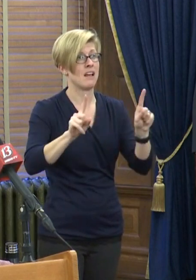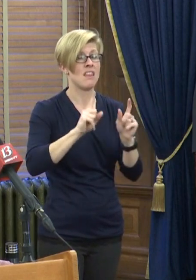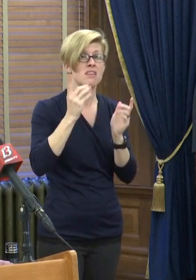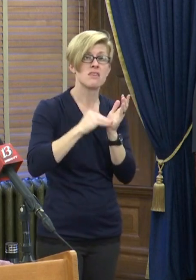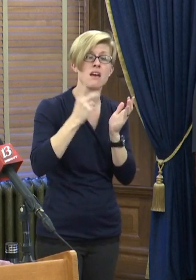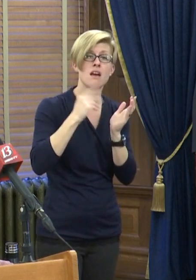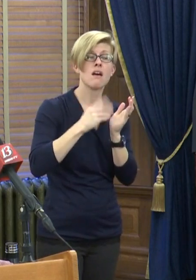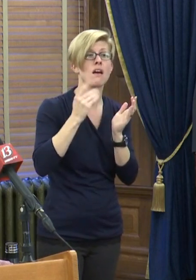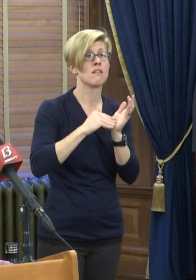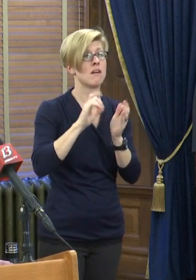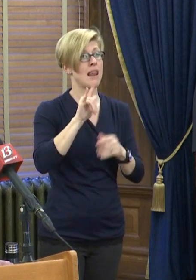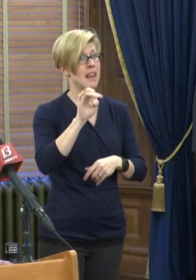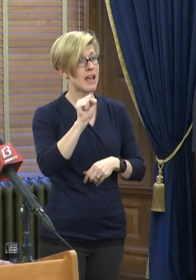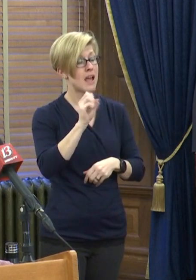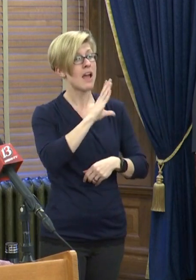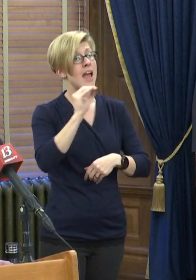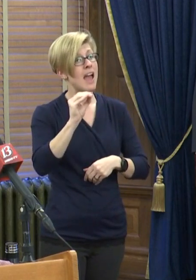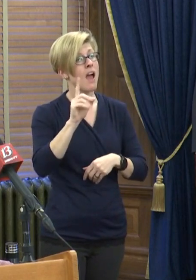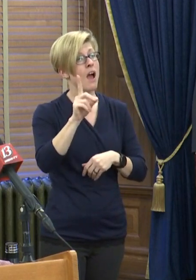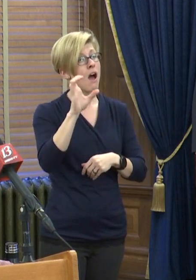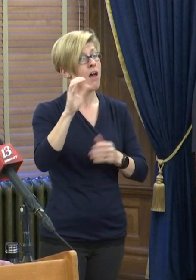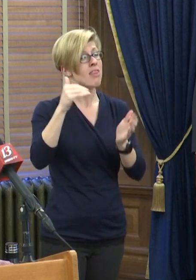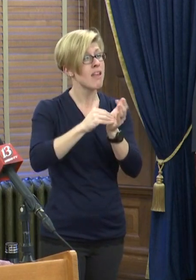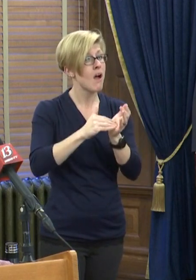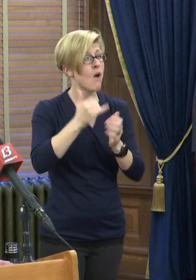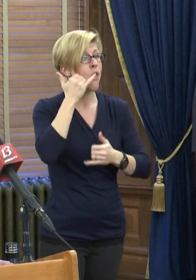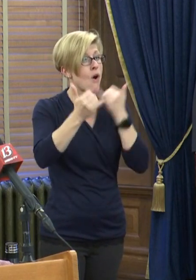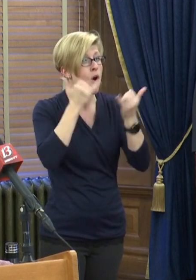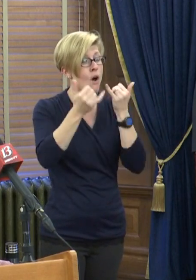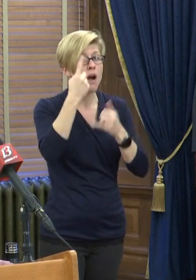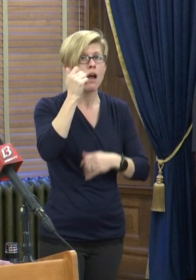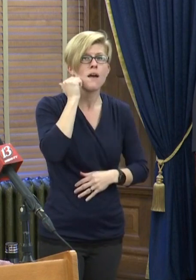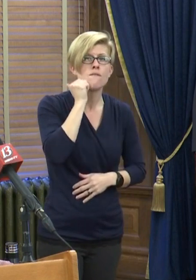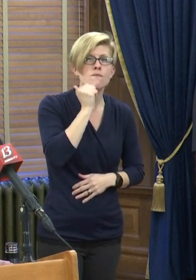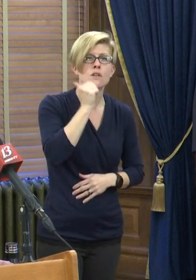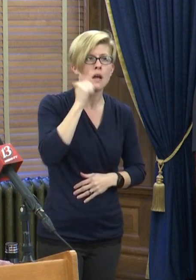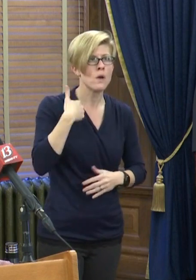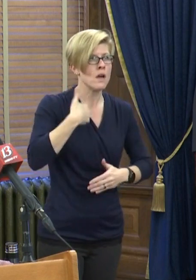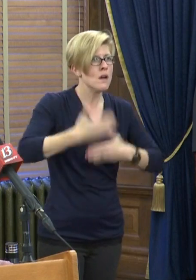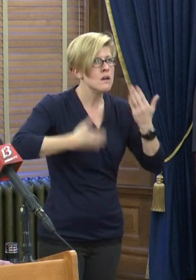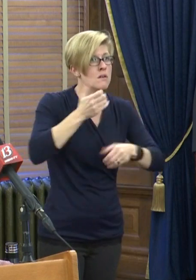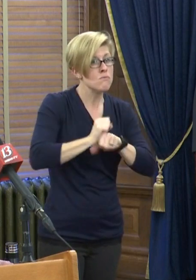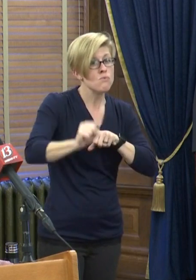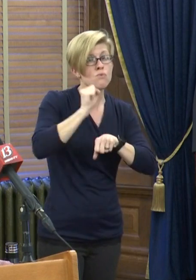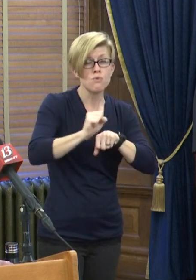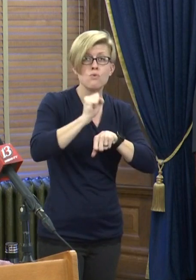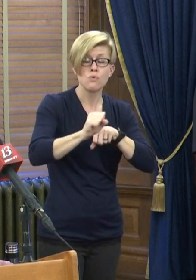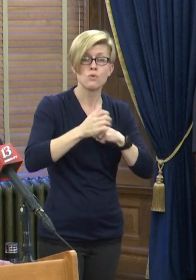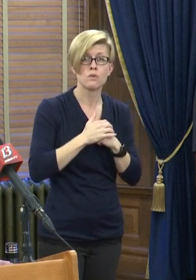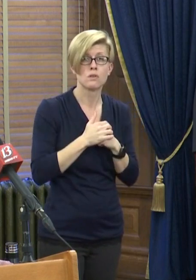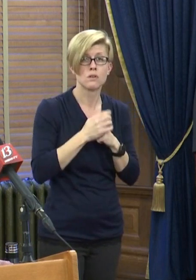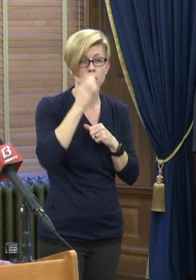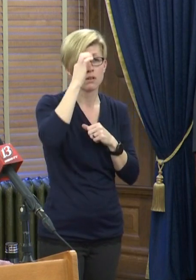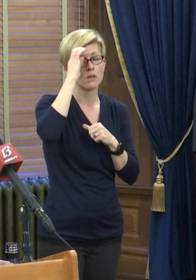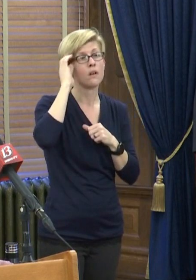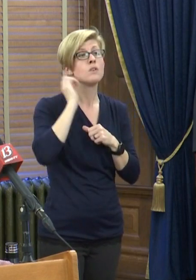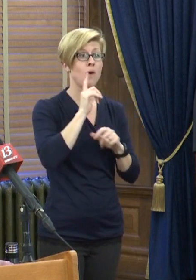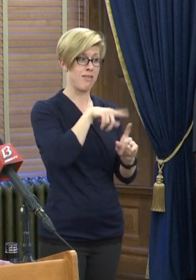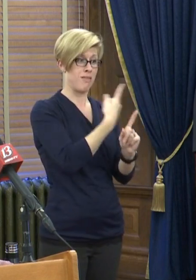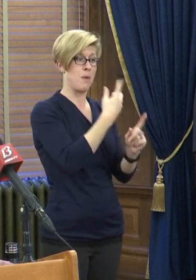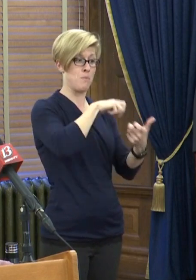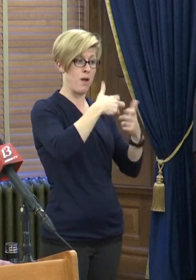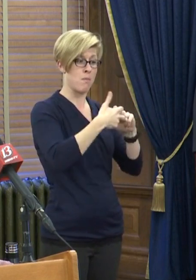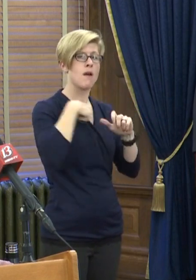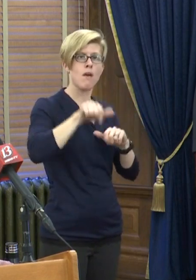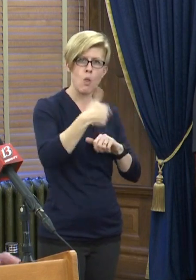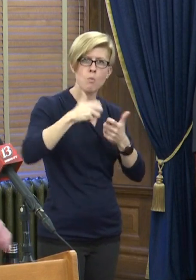answer hundreds of thousands of calls every single day. And then there were other external